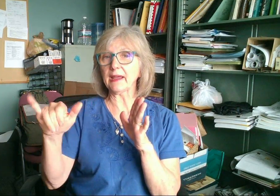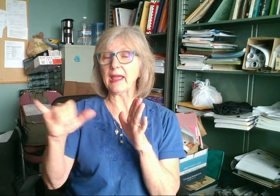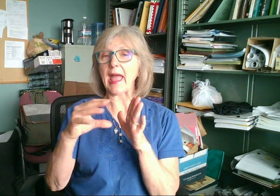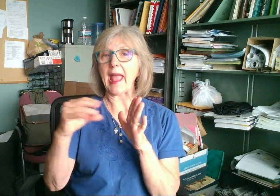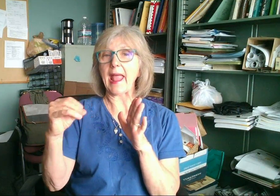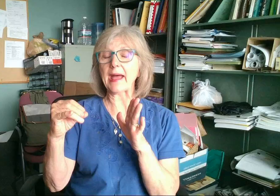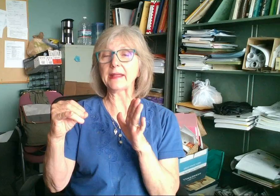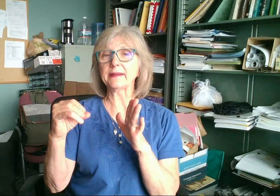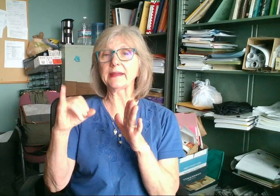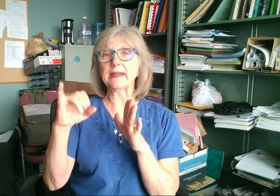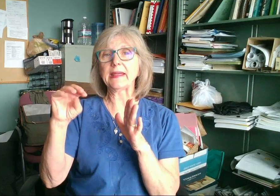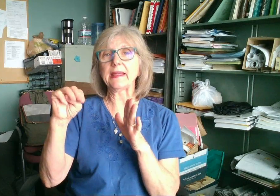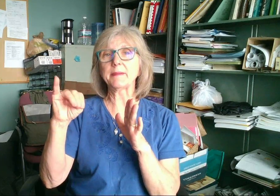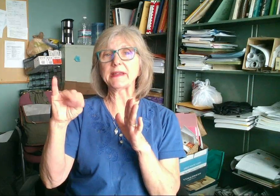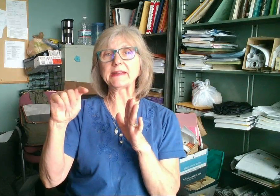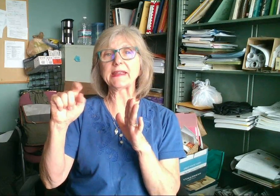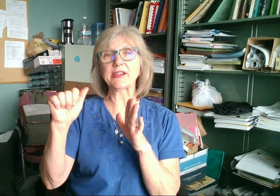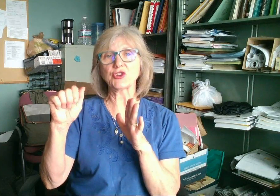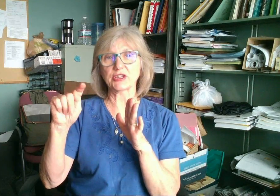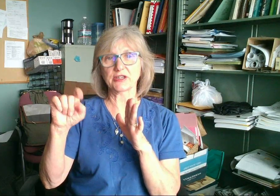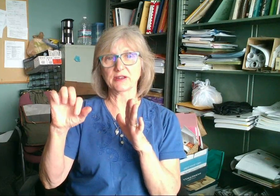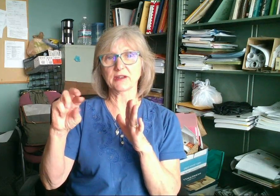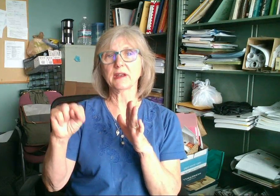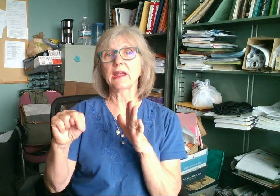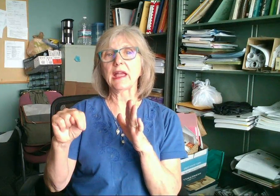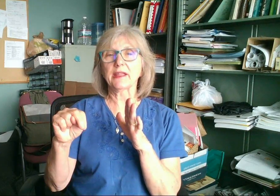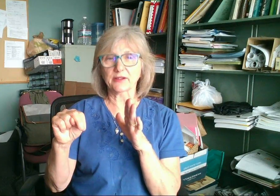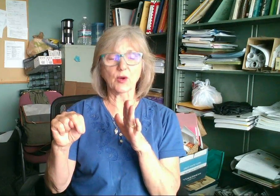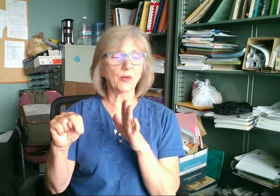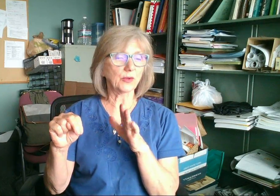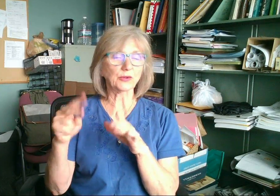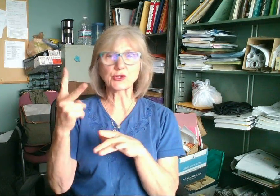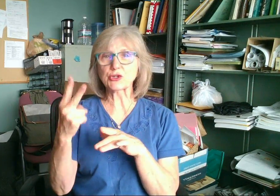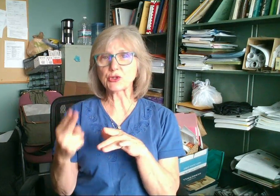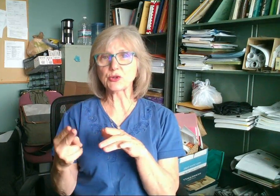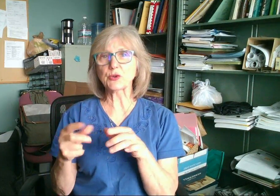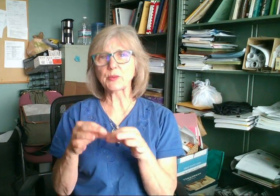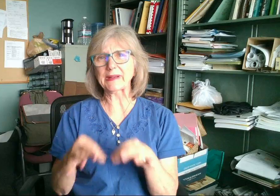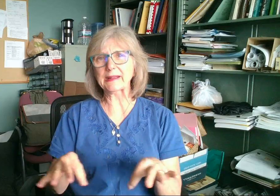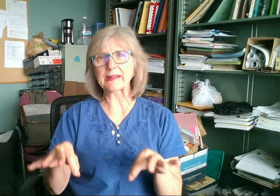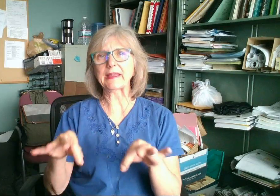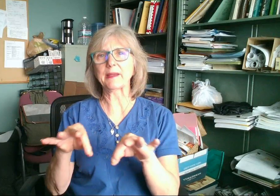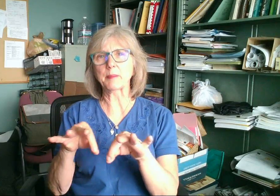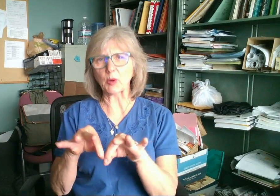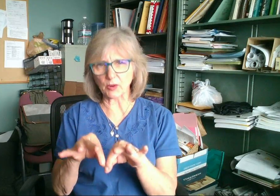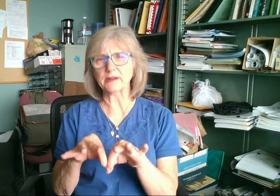modeling and imitation. So those are two really